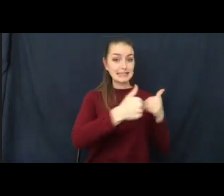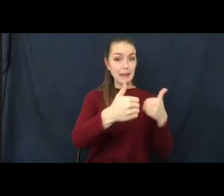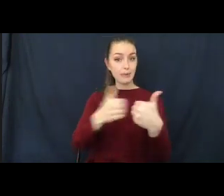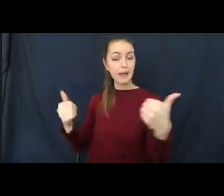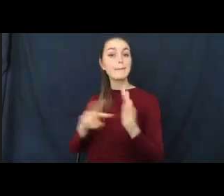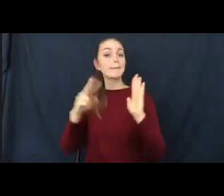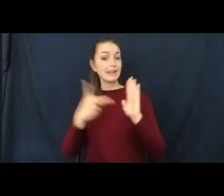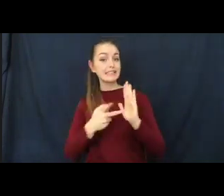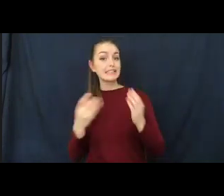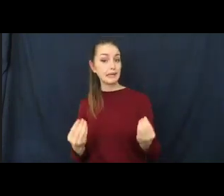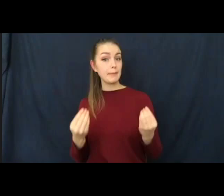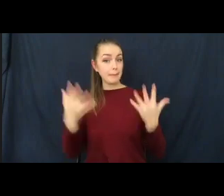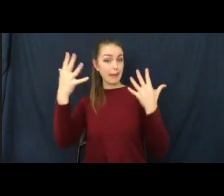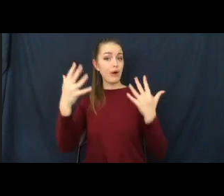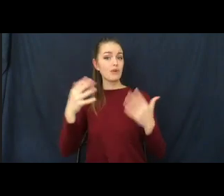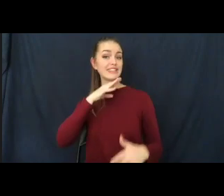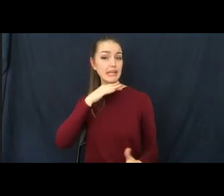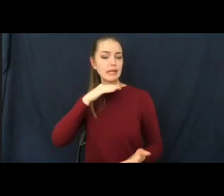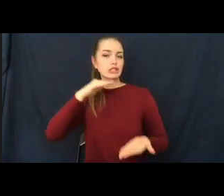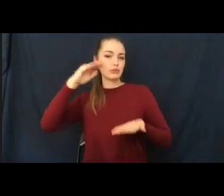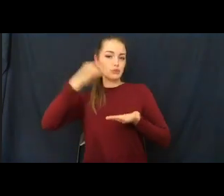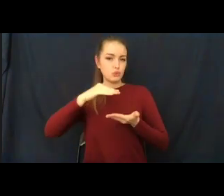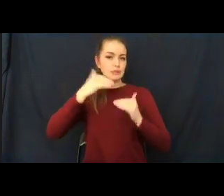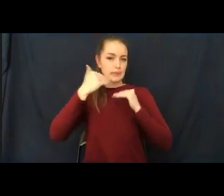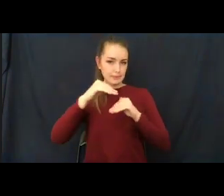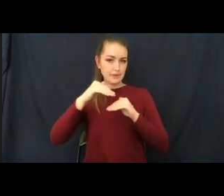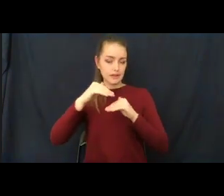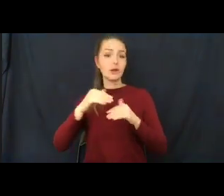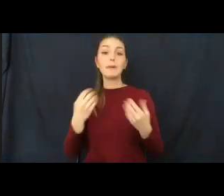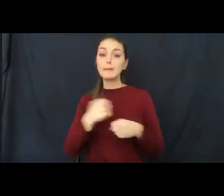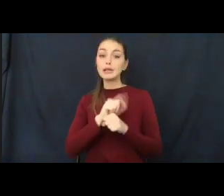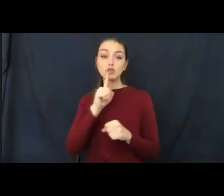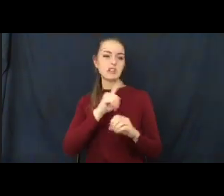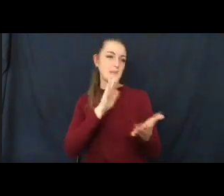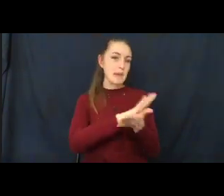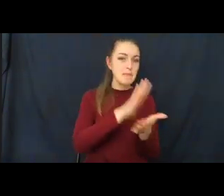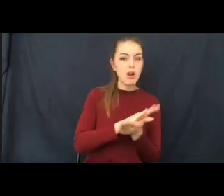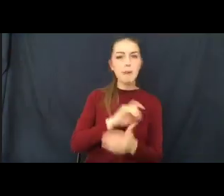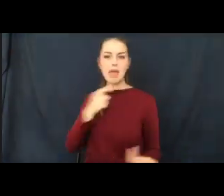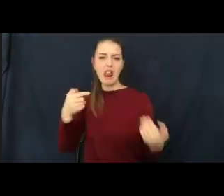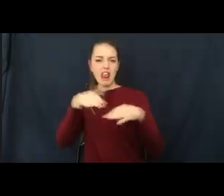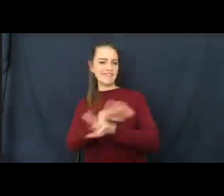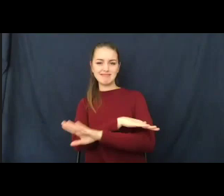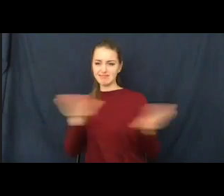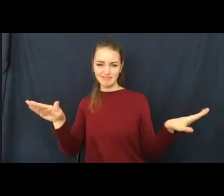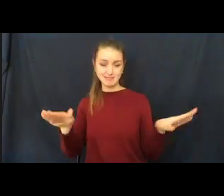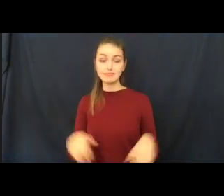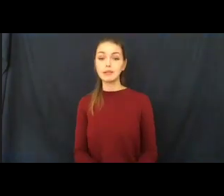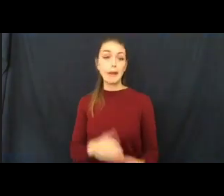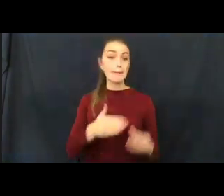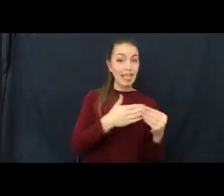amount of contamination. We're making sure that there's no paper in with the metal. There's no plastic in with the